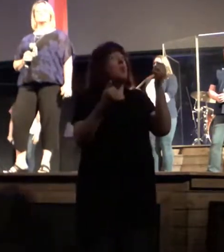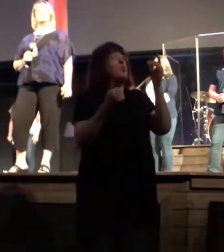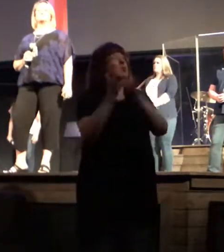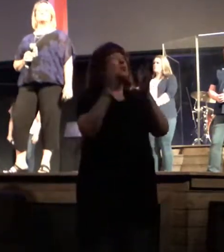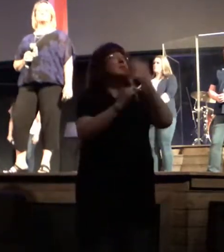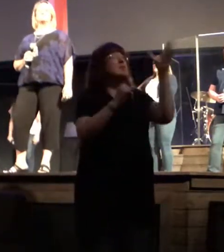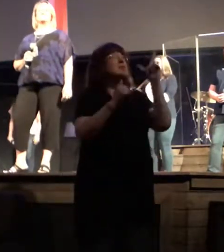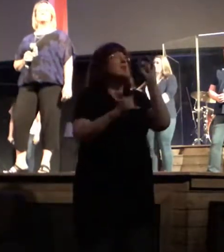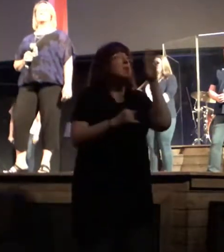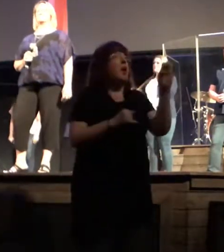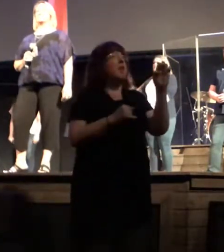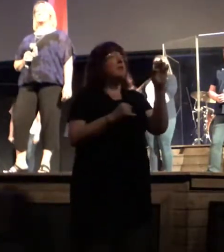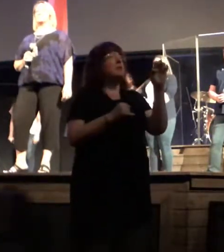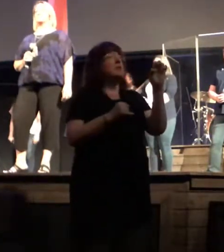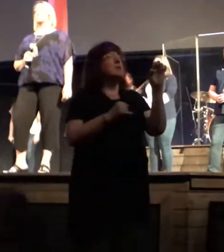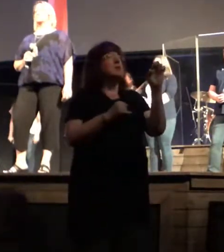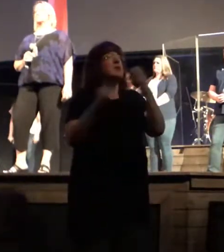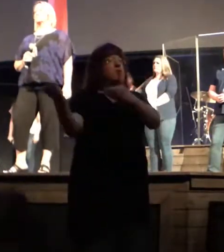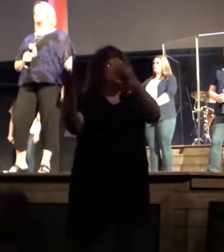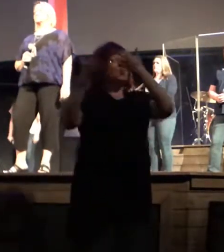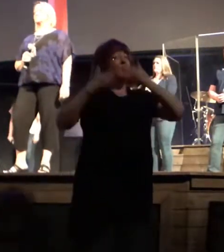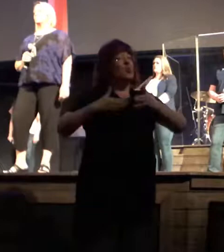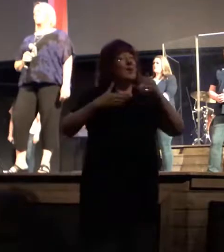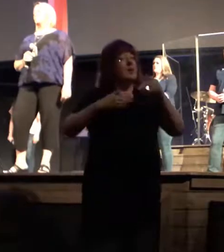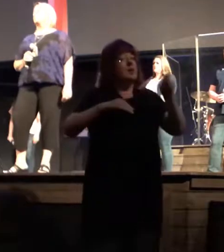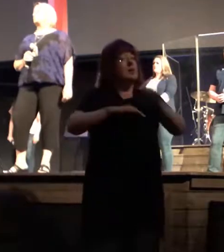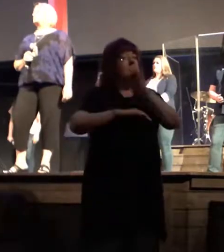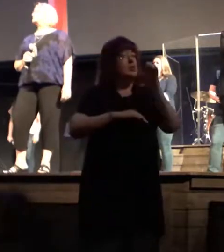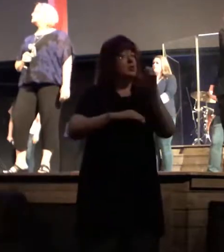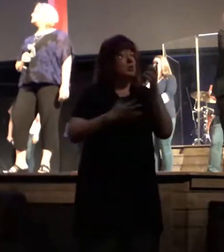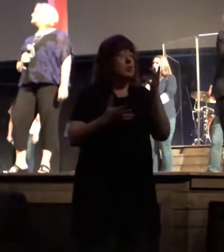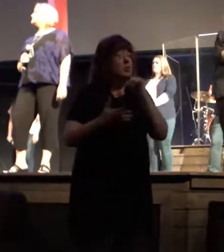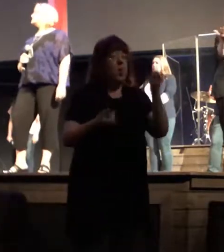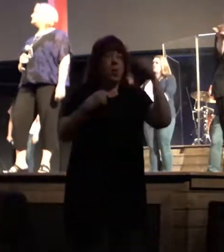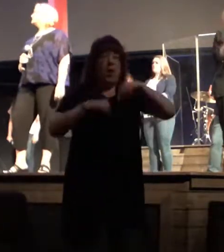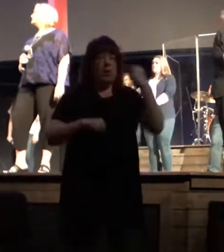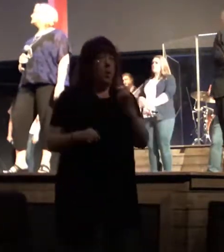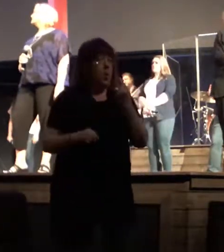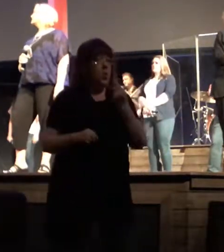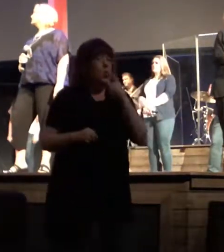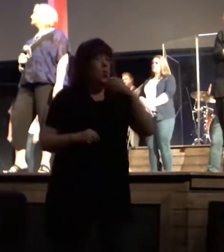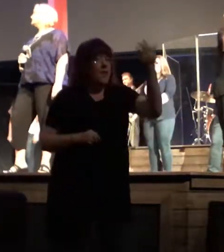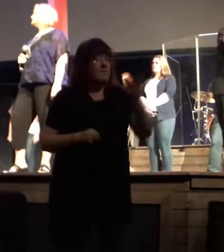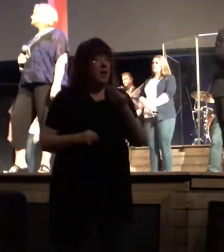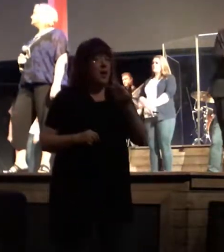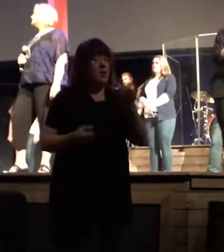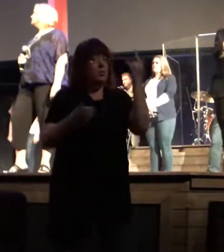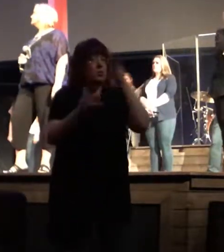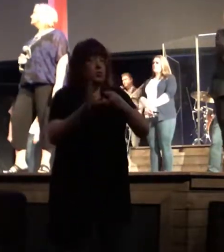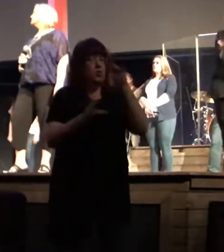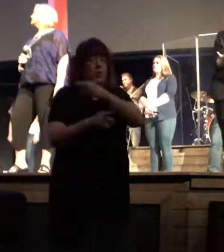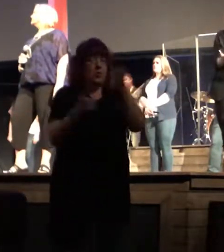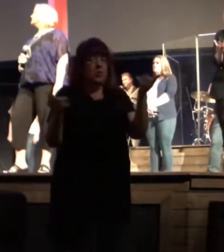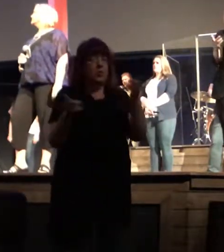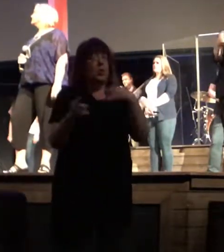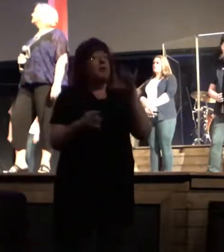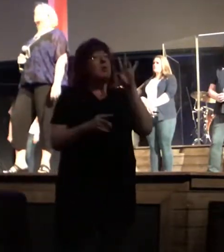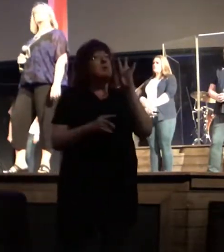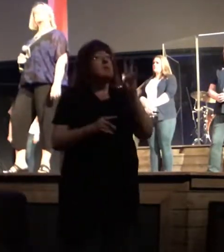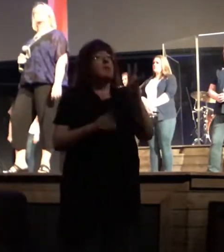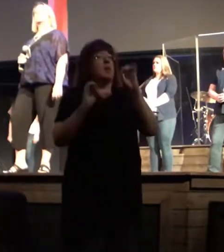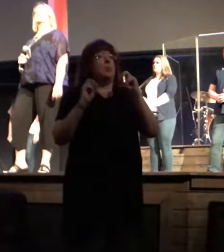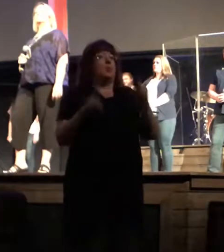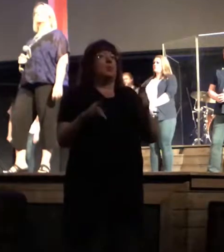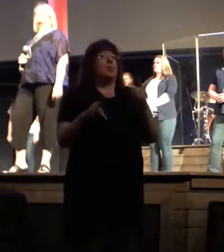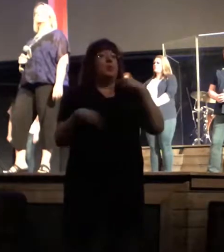of Jesus. Who are you bringing this Easter? Do not come alone. Who are you inviting to come with you? We have 7